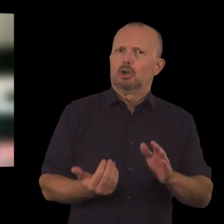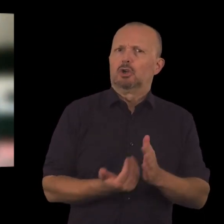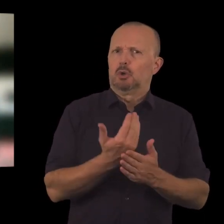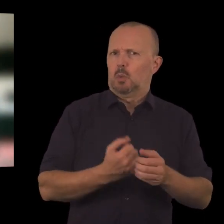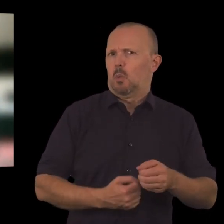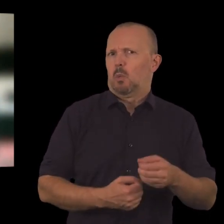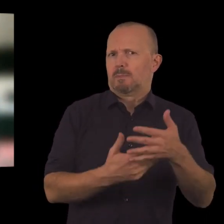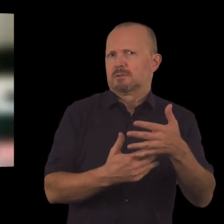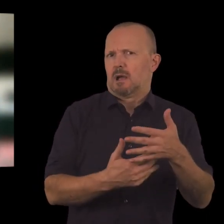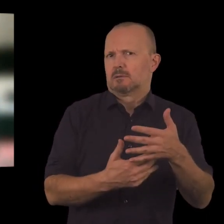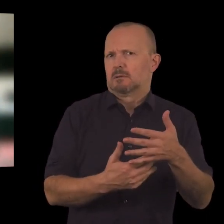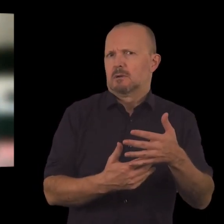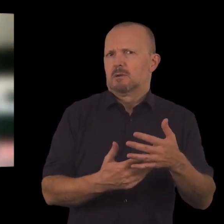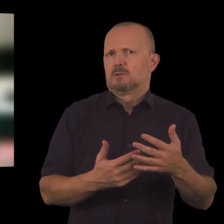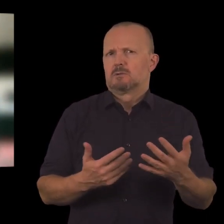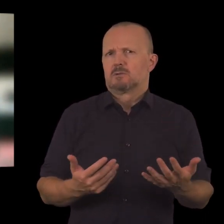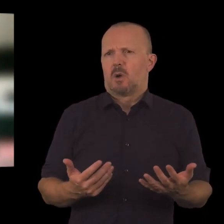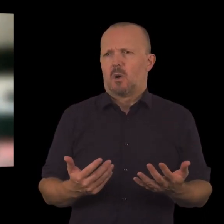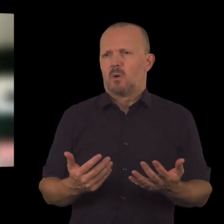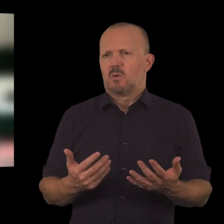Yeah, so have a look at it.